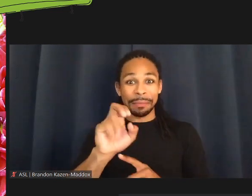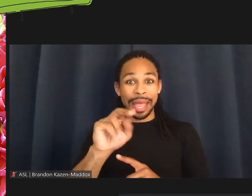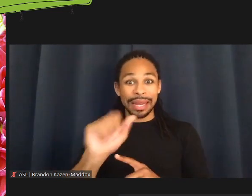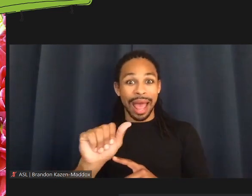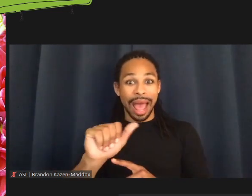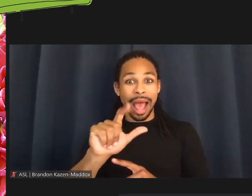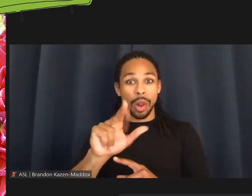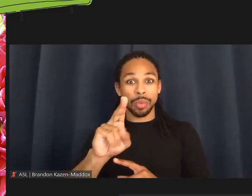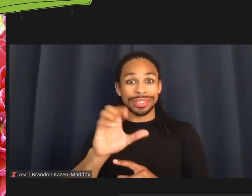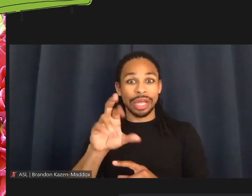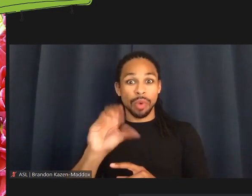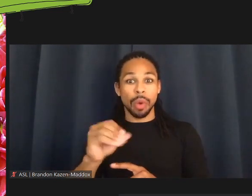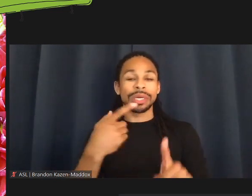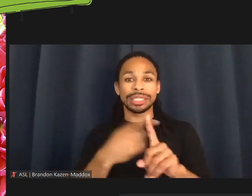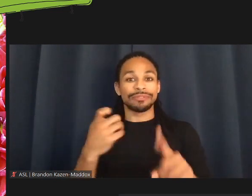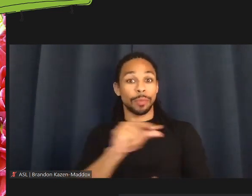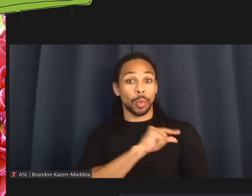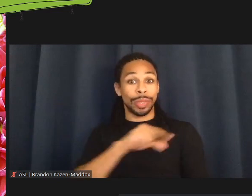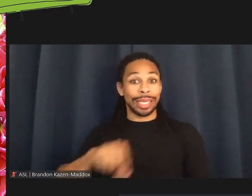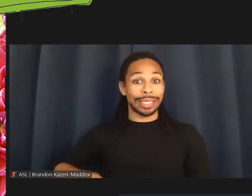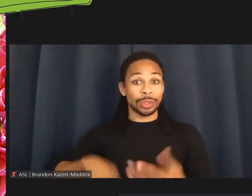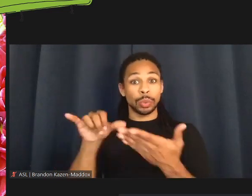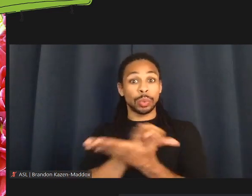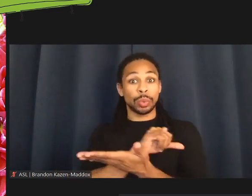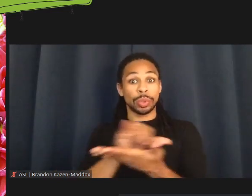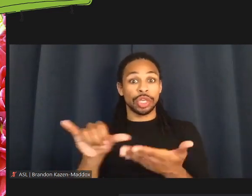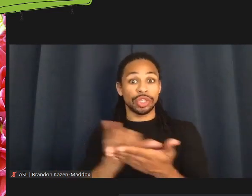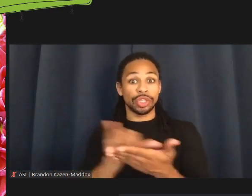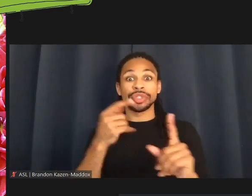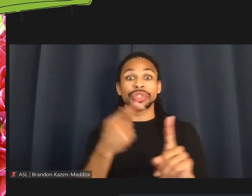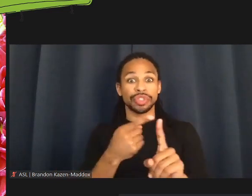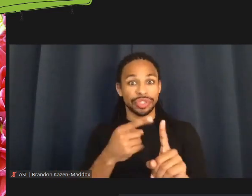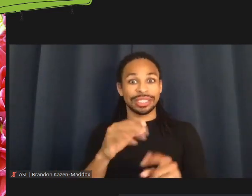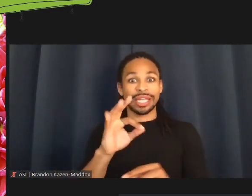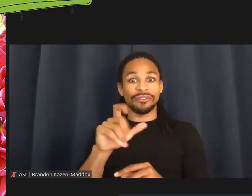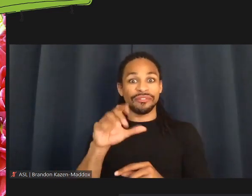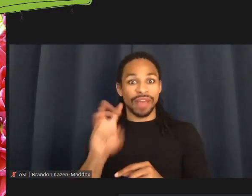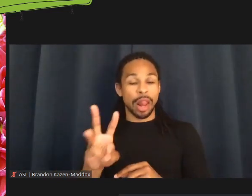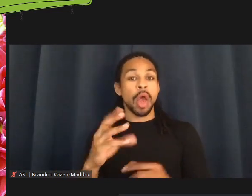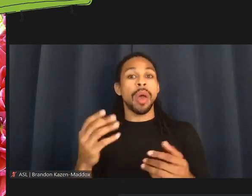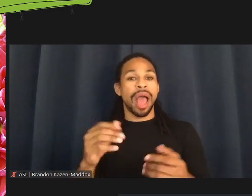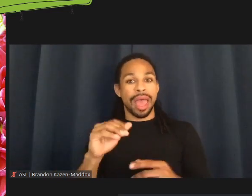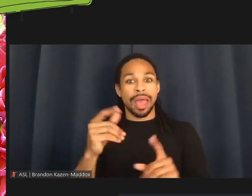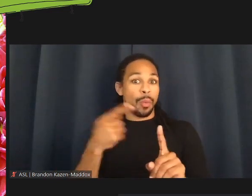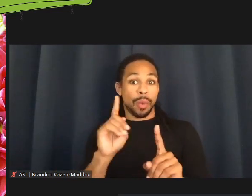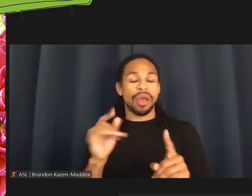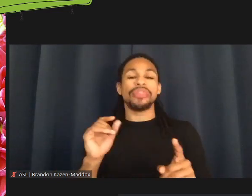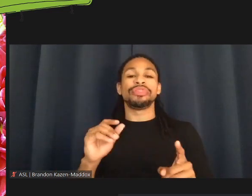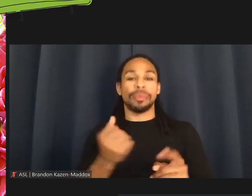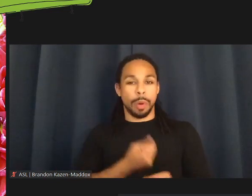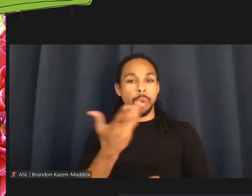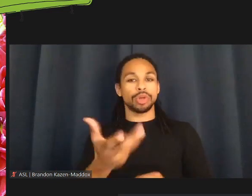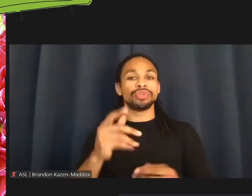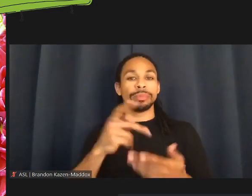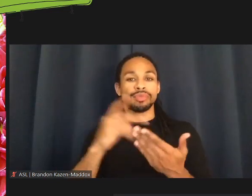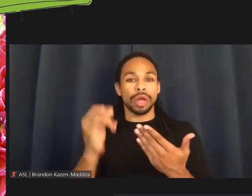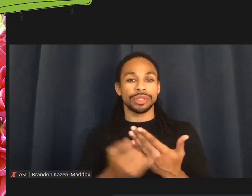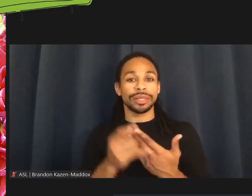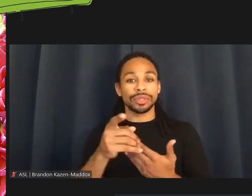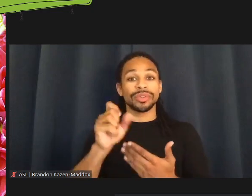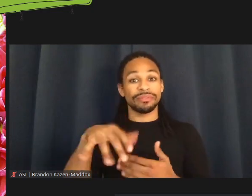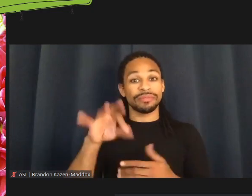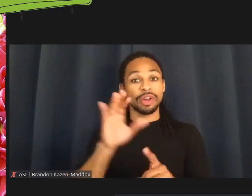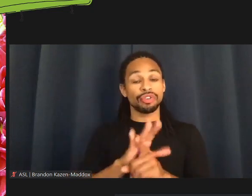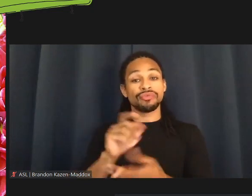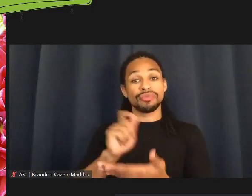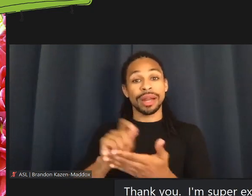Queens. She is currently an Emerge Surface B fellow at the Poetry Project. You can find her writing at